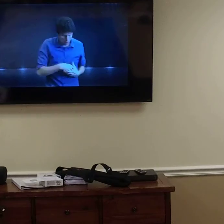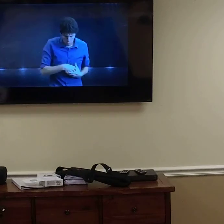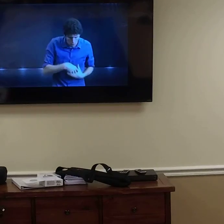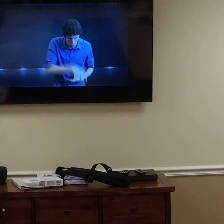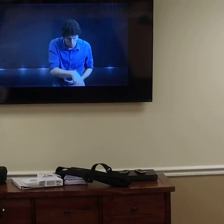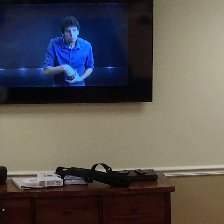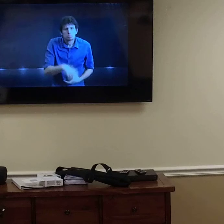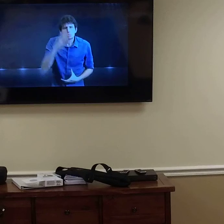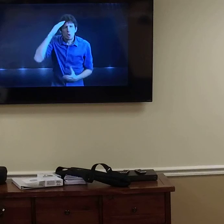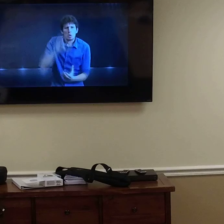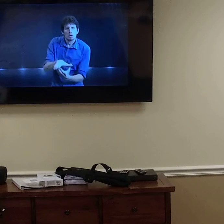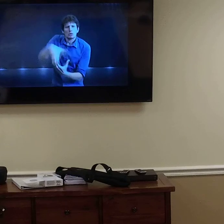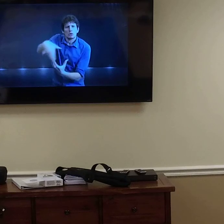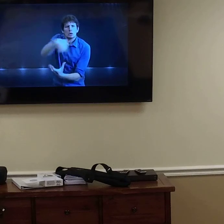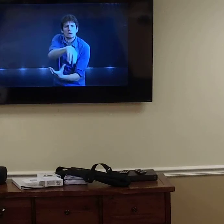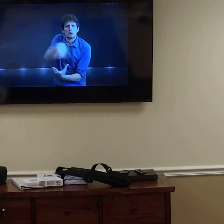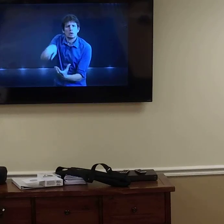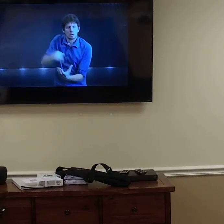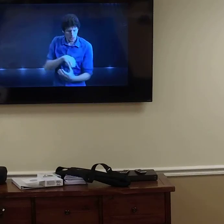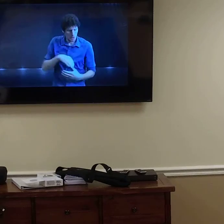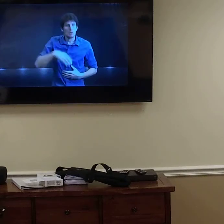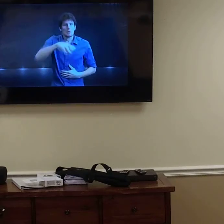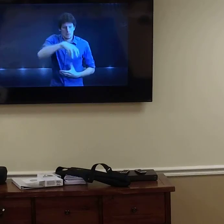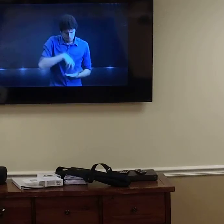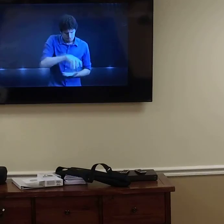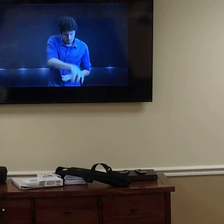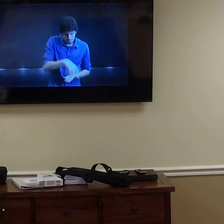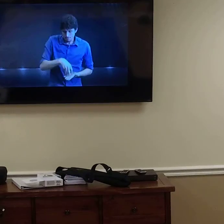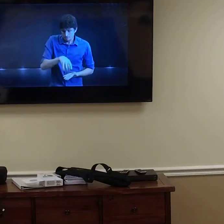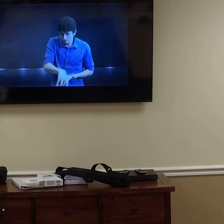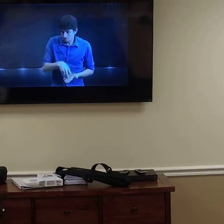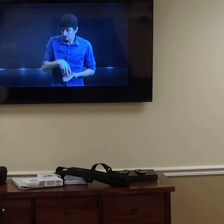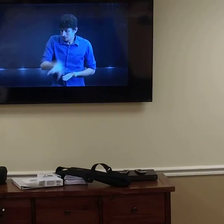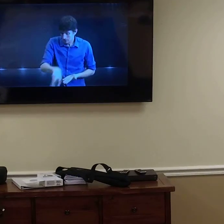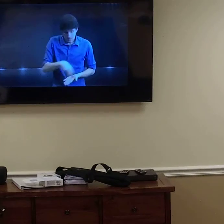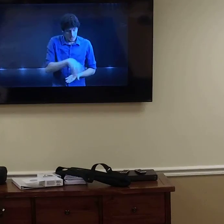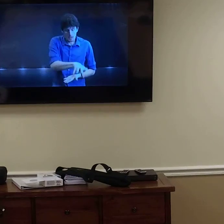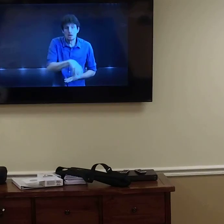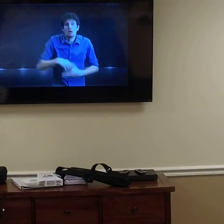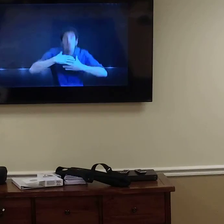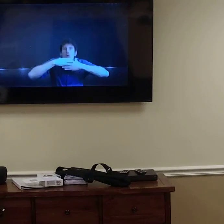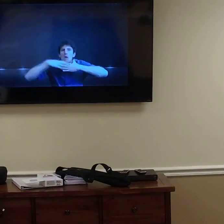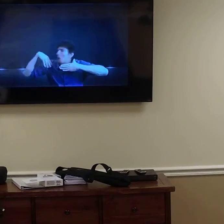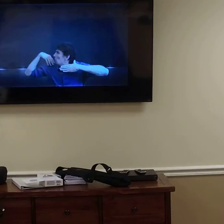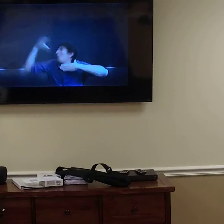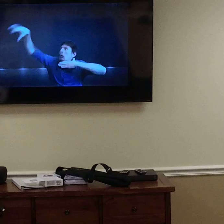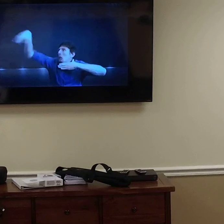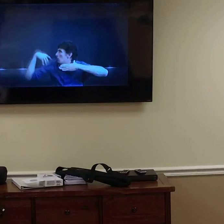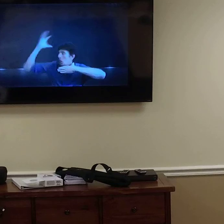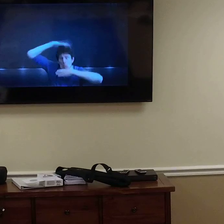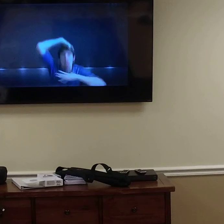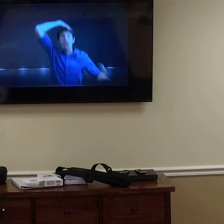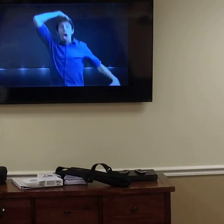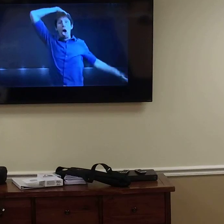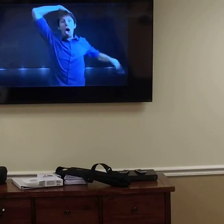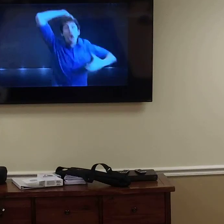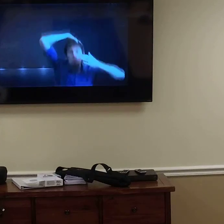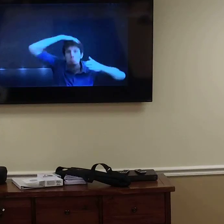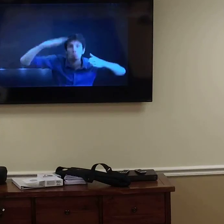Goes into the house. You say, a milk carton, he's using a classifier to show the milk carton. He's using a classifier to show the eggs going in there. He